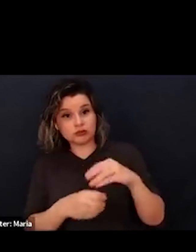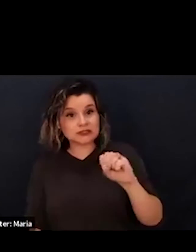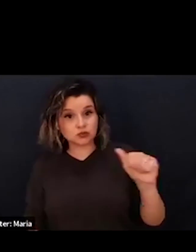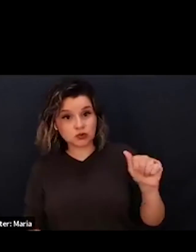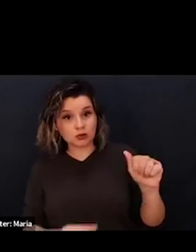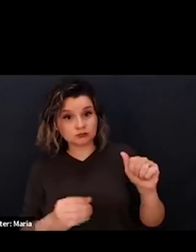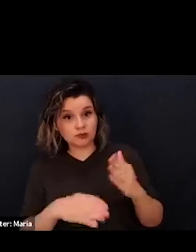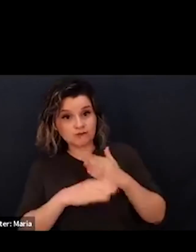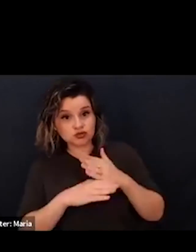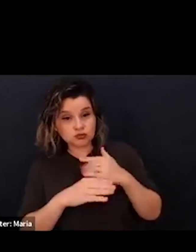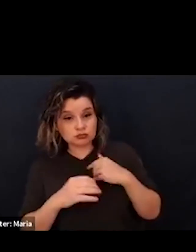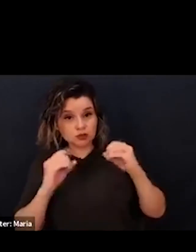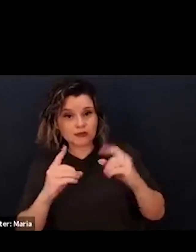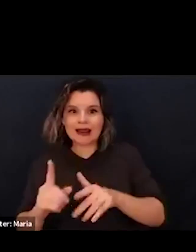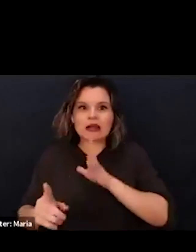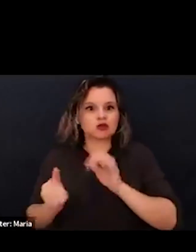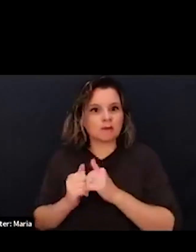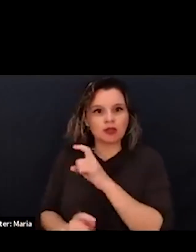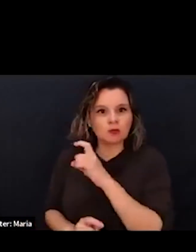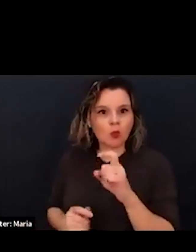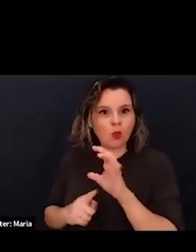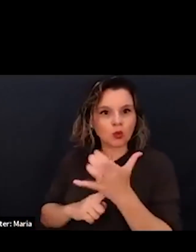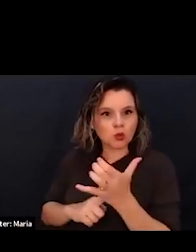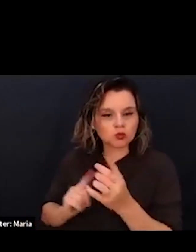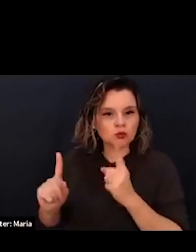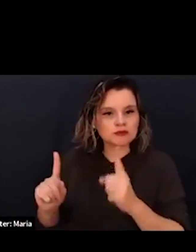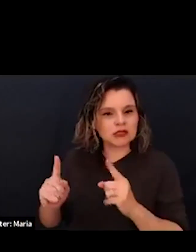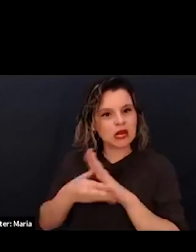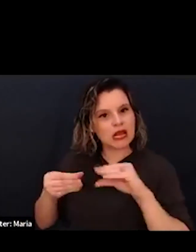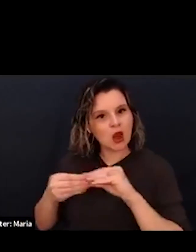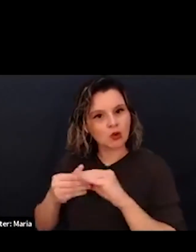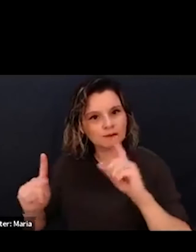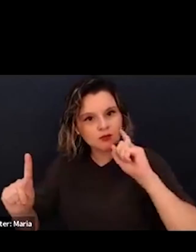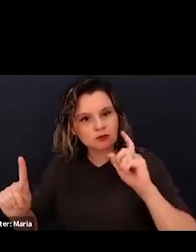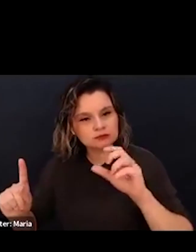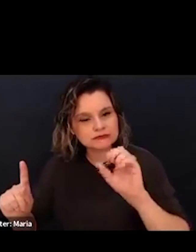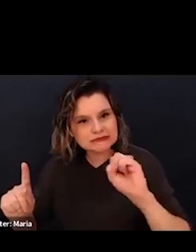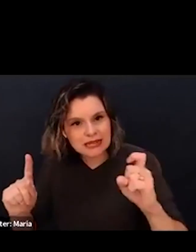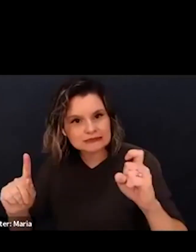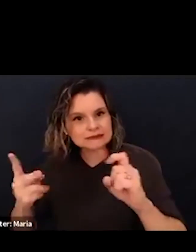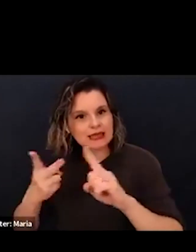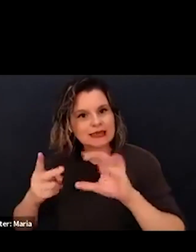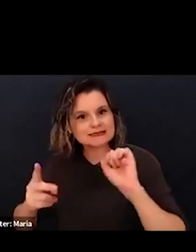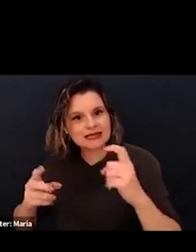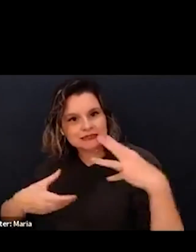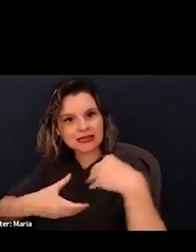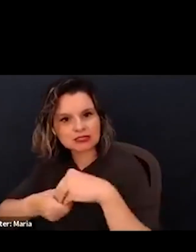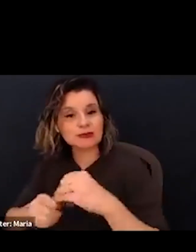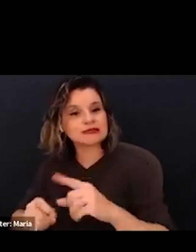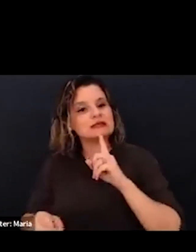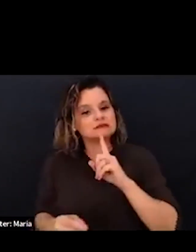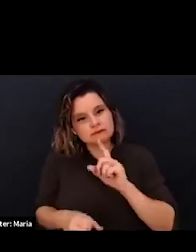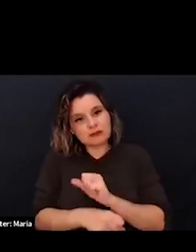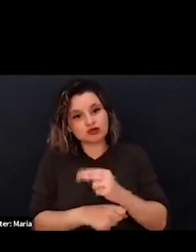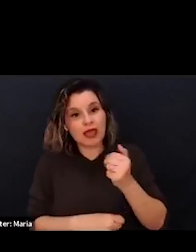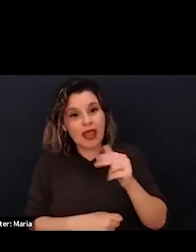education, and not talk about the porn culture, which is presenting a narrative about sex and sexual engagement, especially heterosexual in this case,